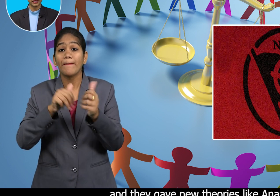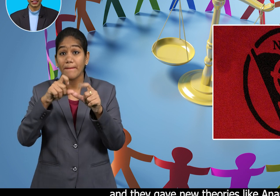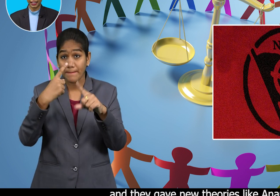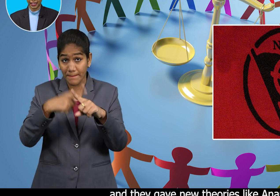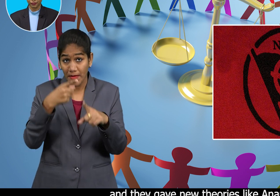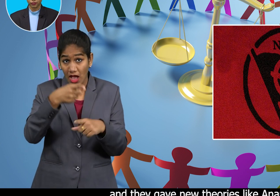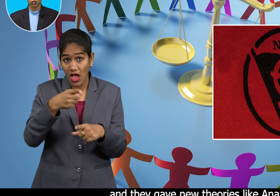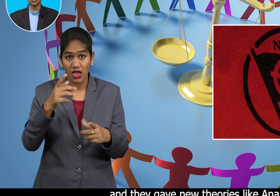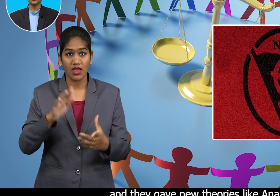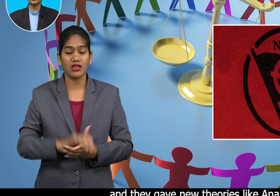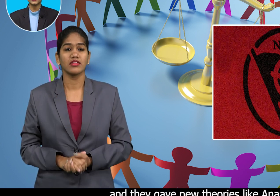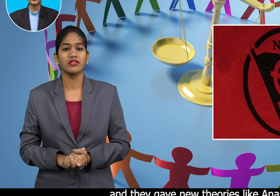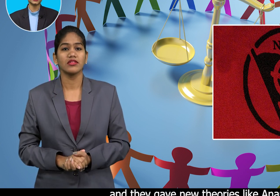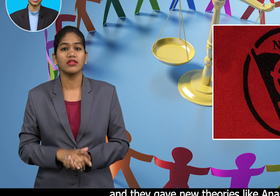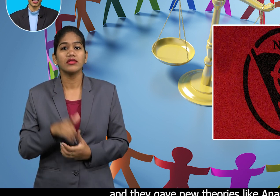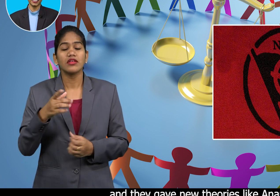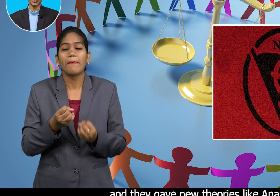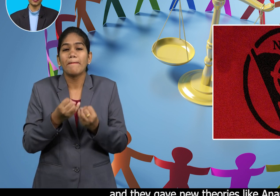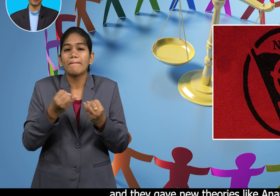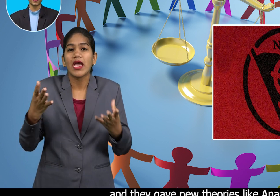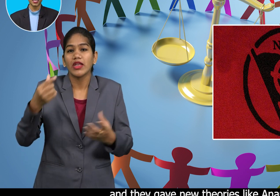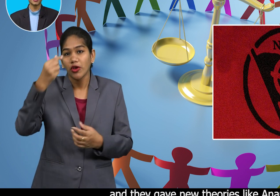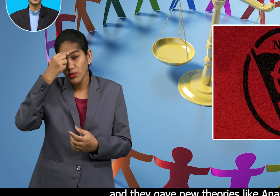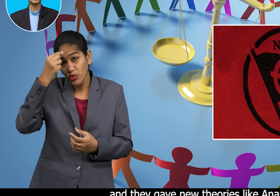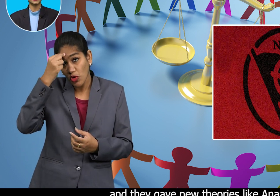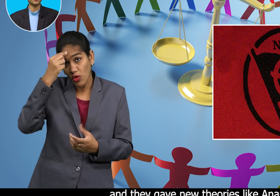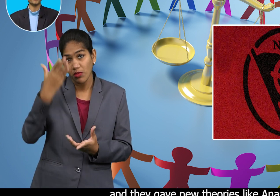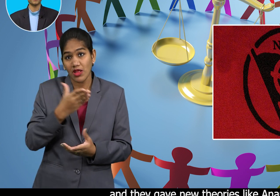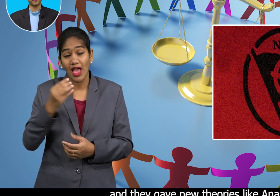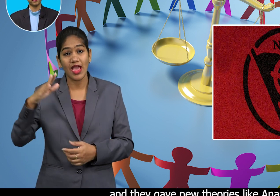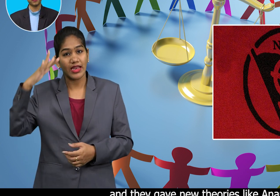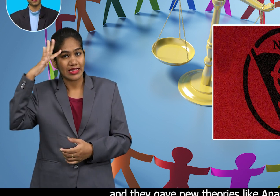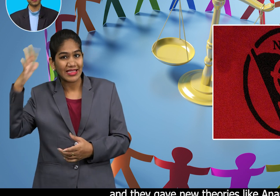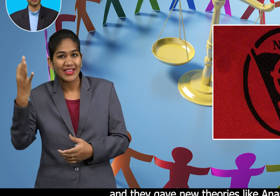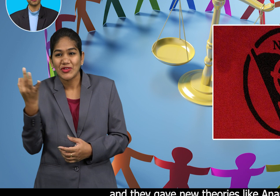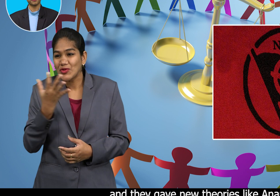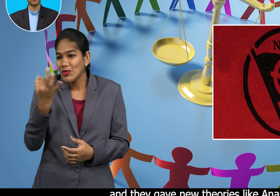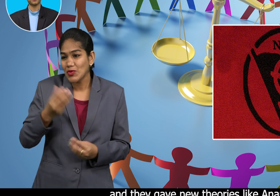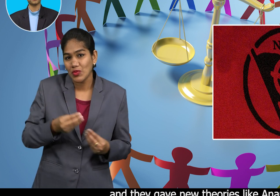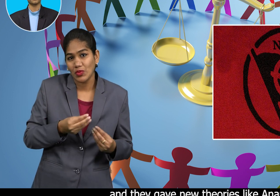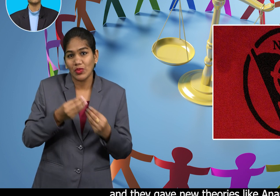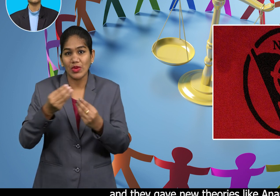and they gave new theories like anarchism,